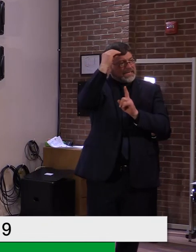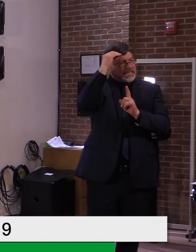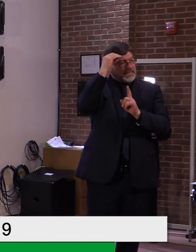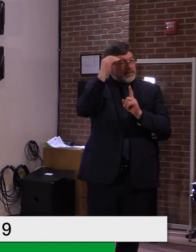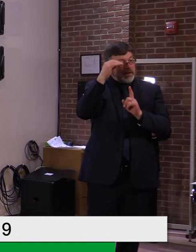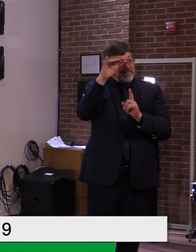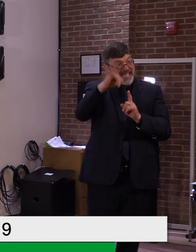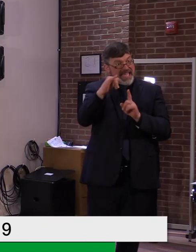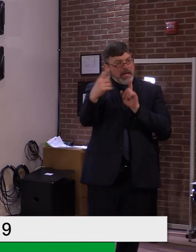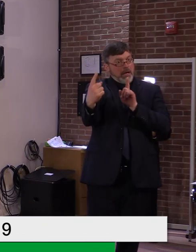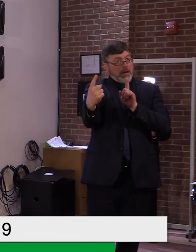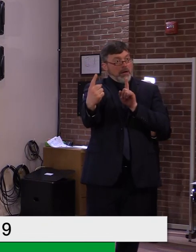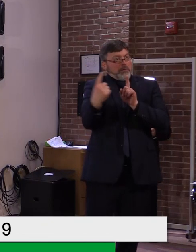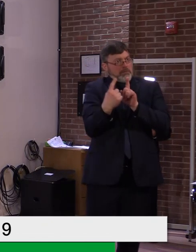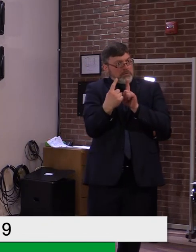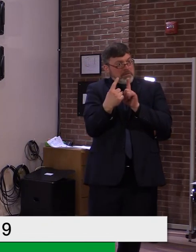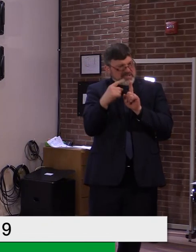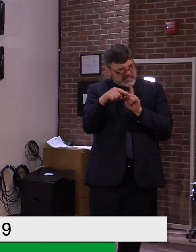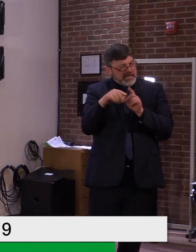Secretary French, are you on?